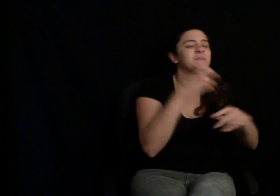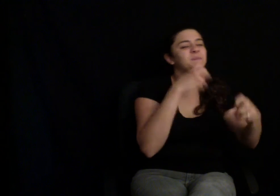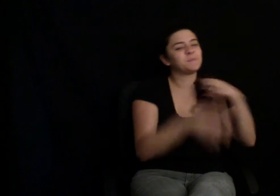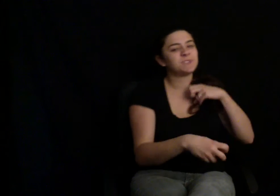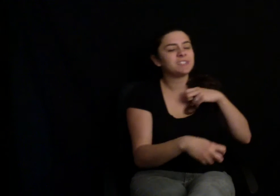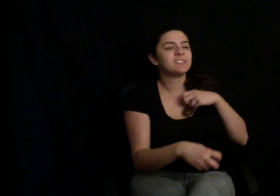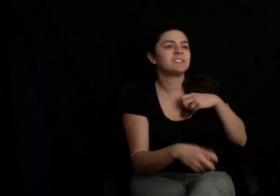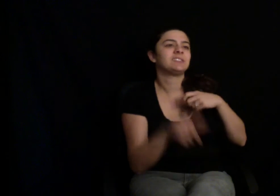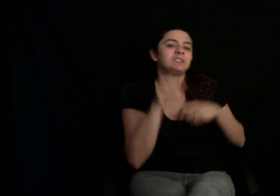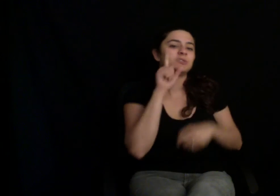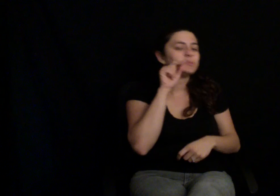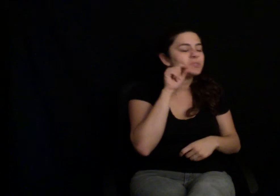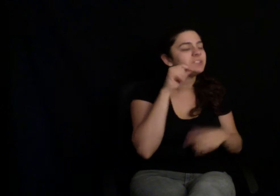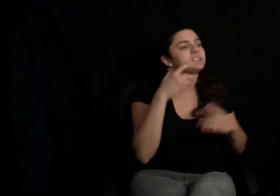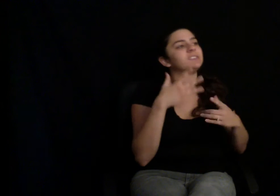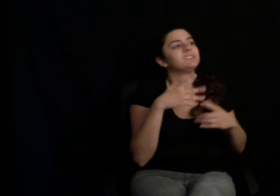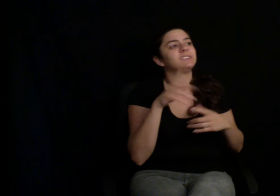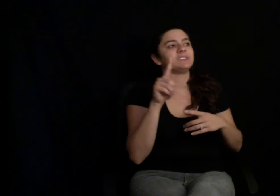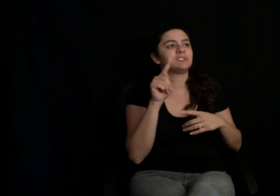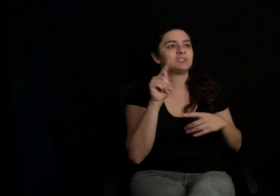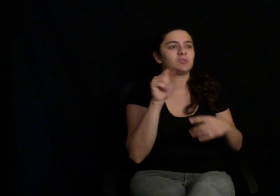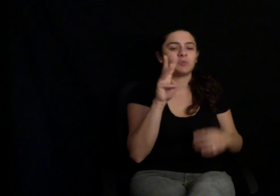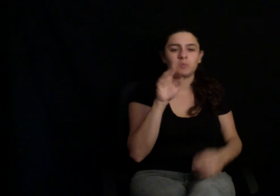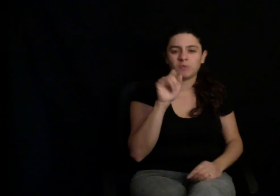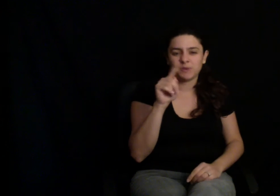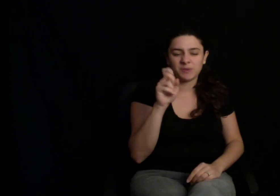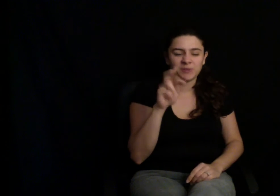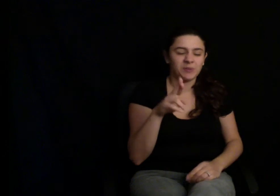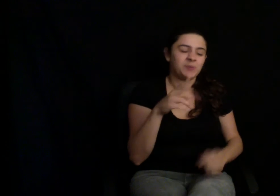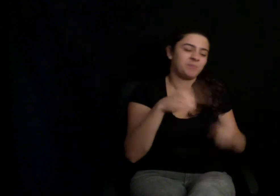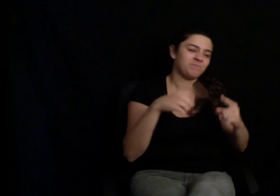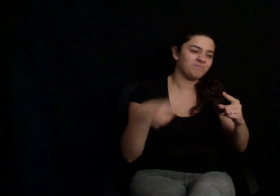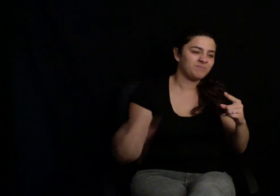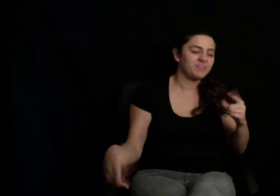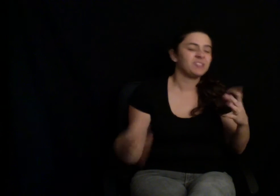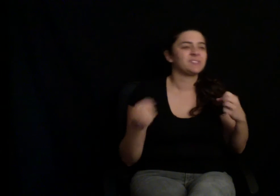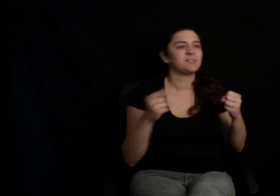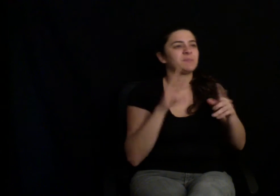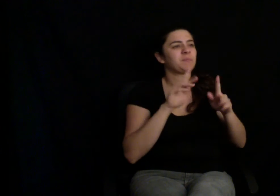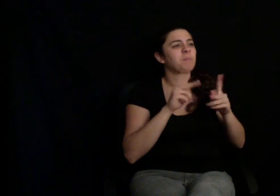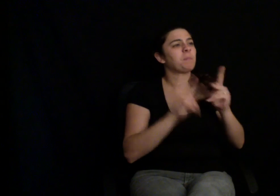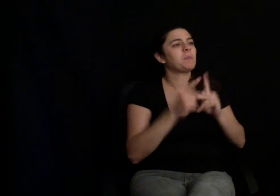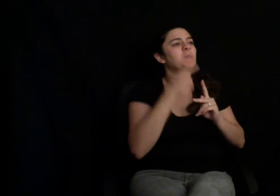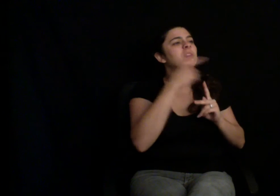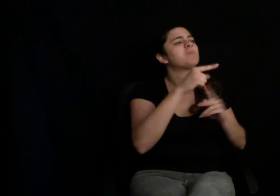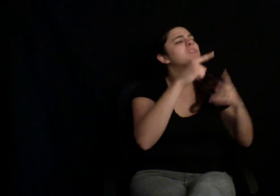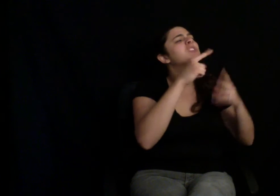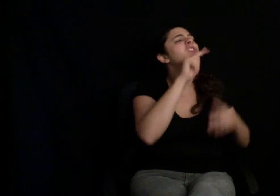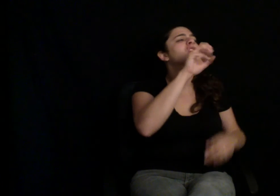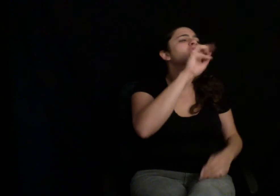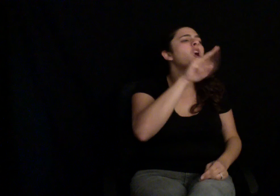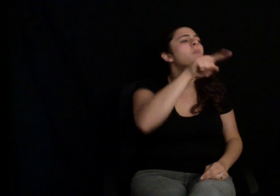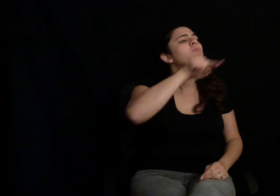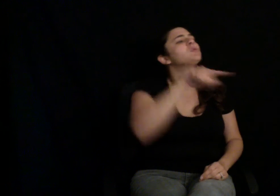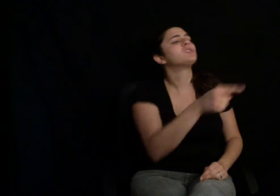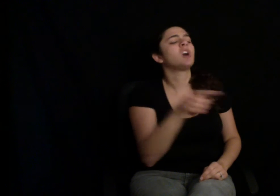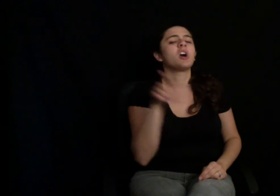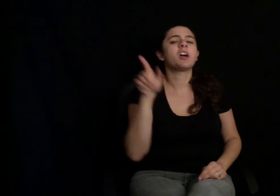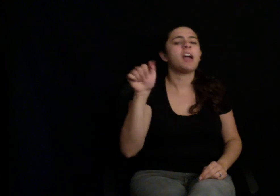suck. You're a douche, and Alexander Rhodes is carrying your movie, and he's a much better actor than you'll ever be, you dick." Like, people would just